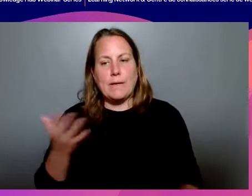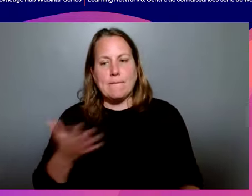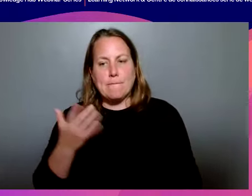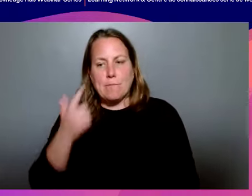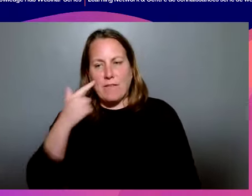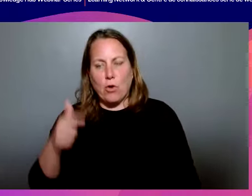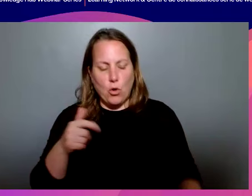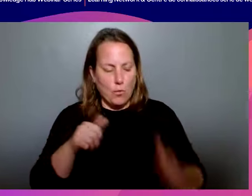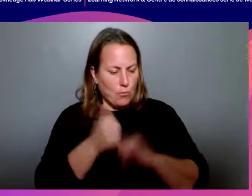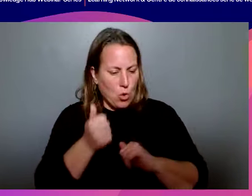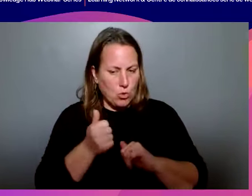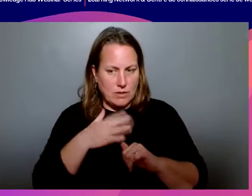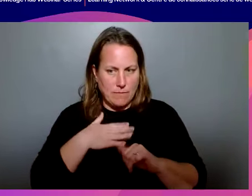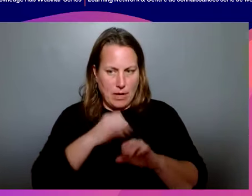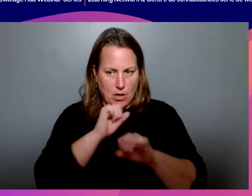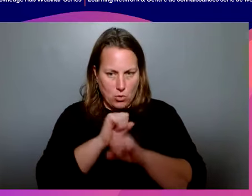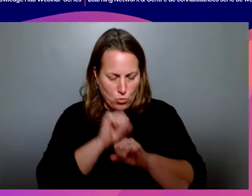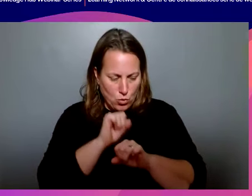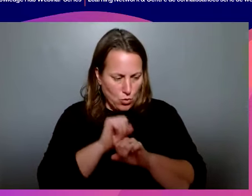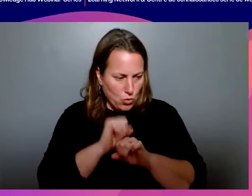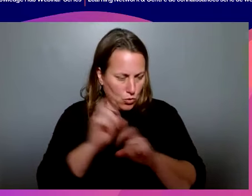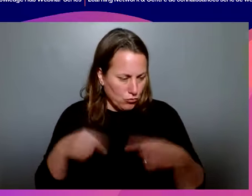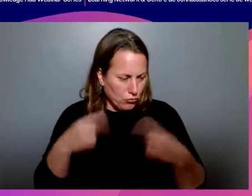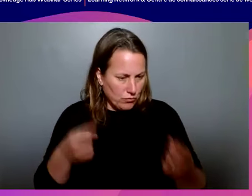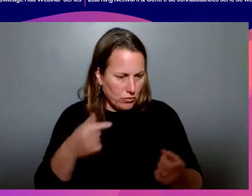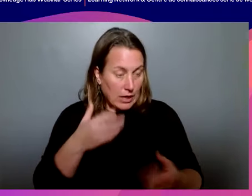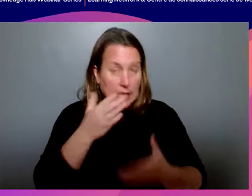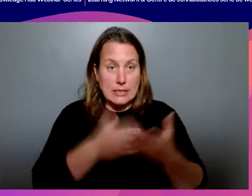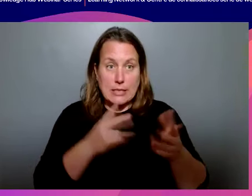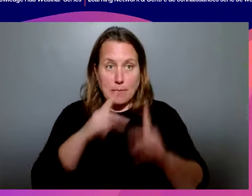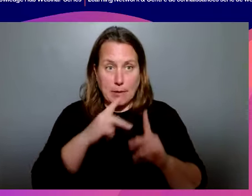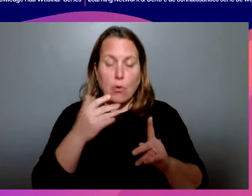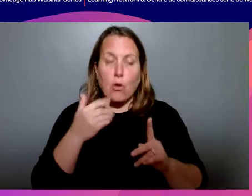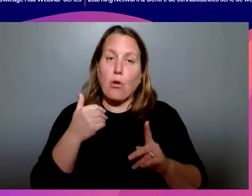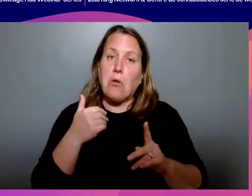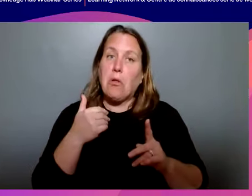for most of the work that I have done, we've been like some people have their pronouns shared